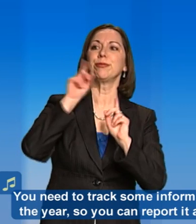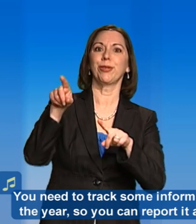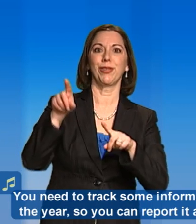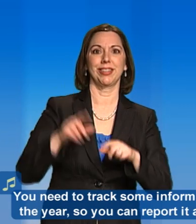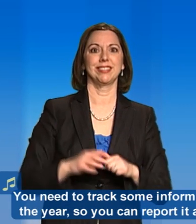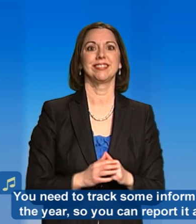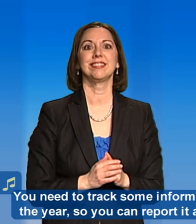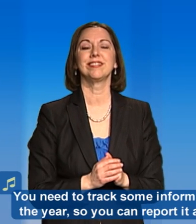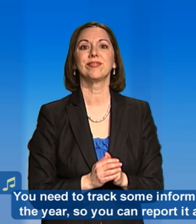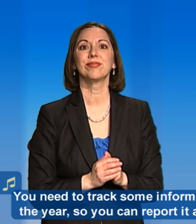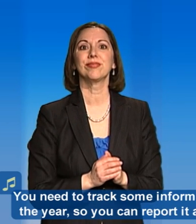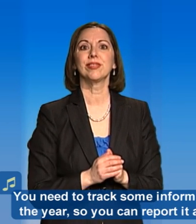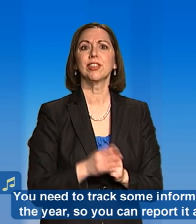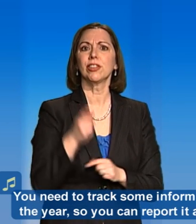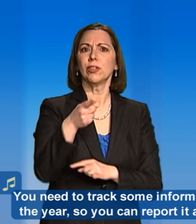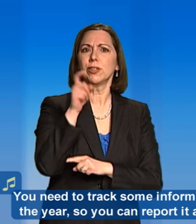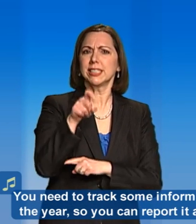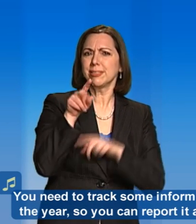year.